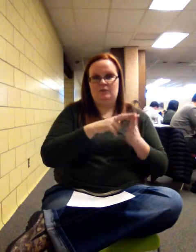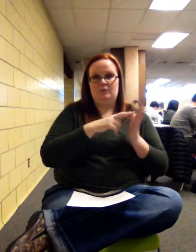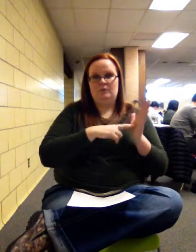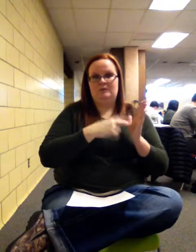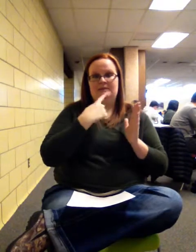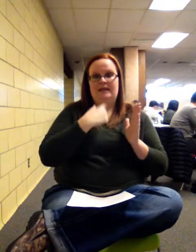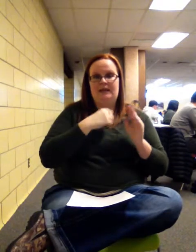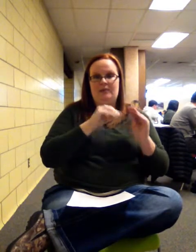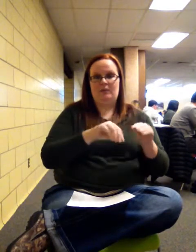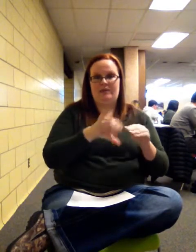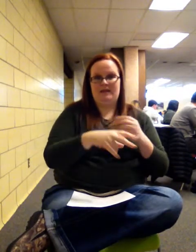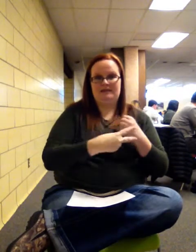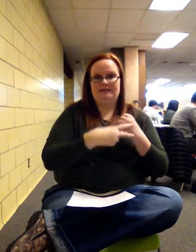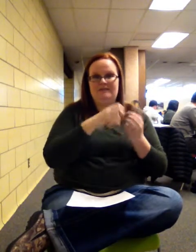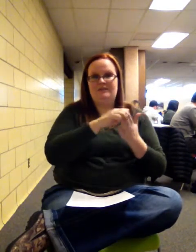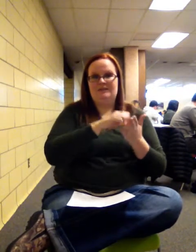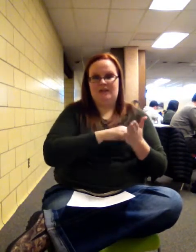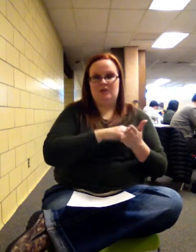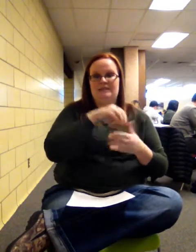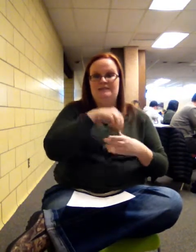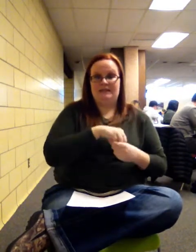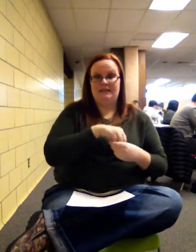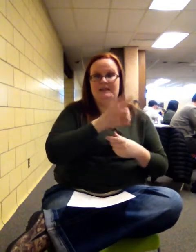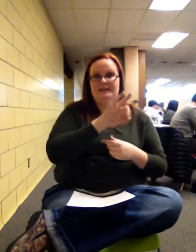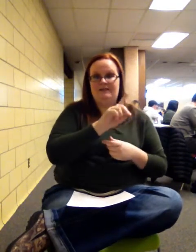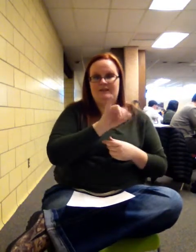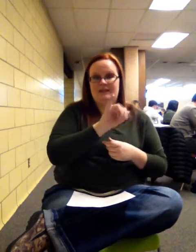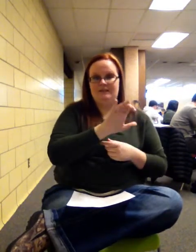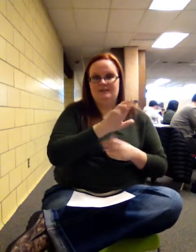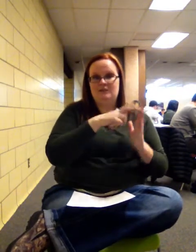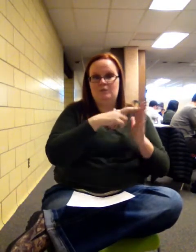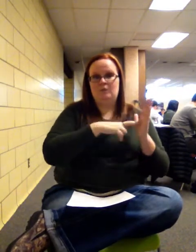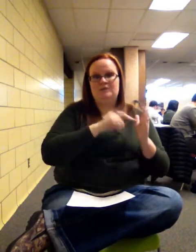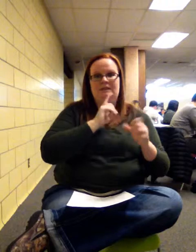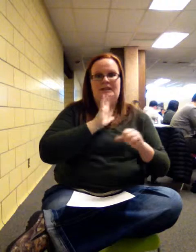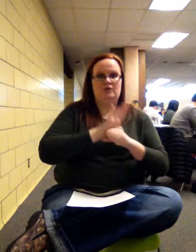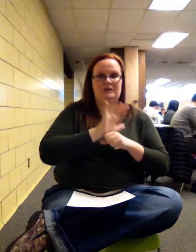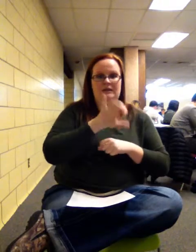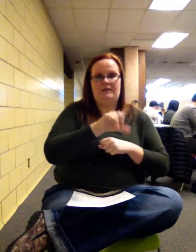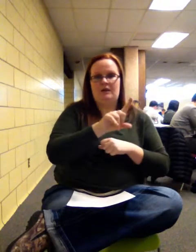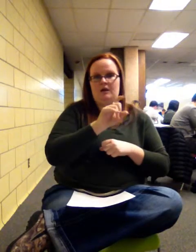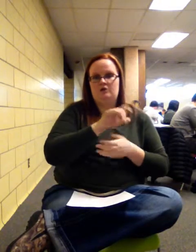savings account, it's within the FDIC rule, so they're guaranteeing that that $100 is still going to be